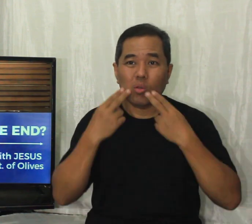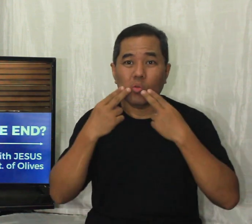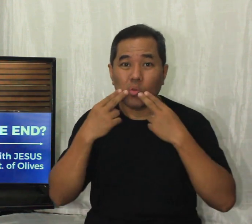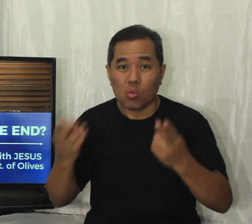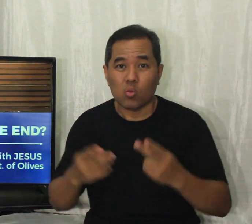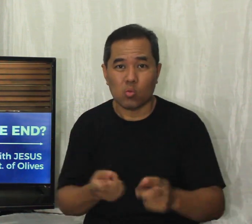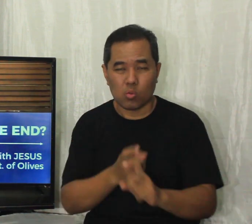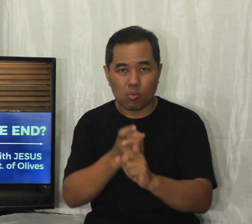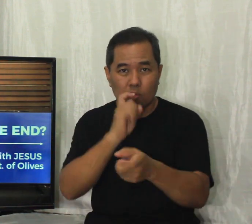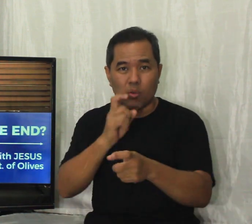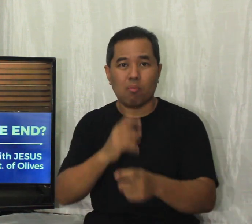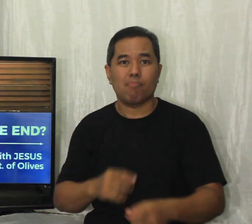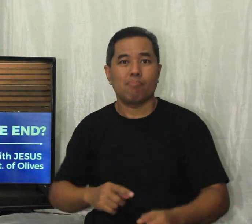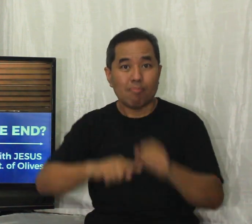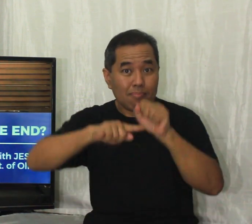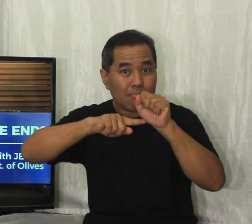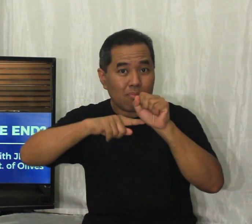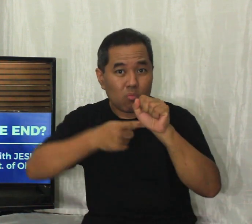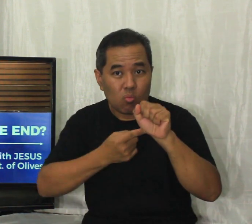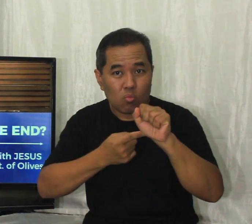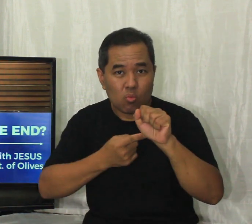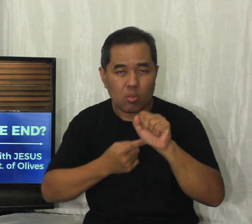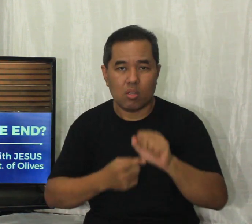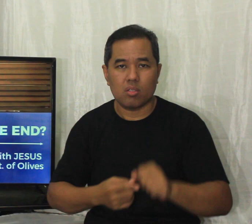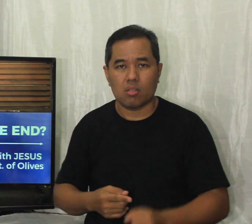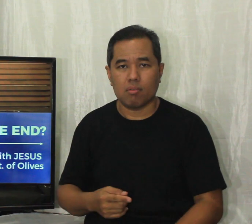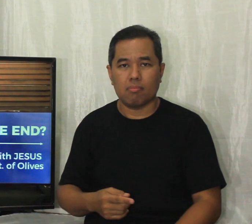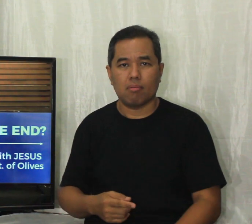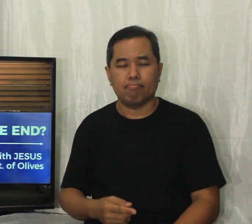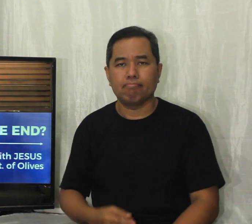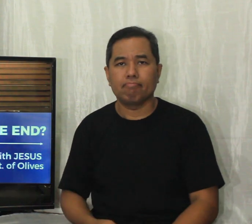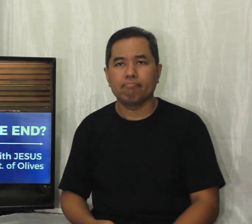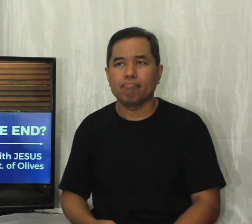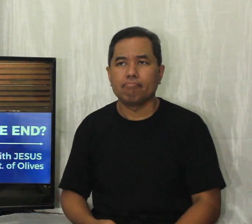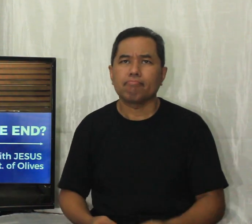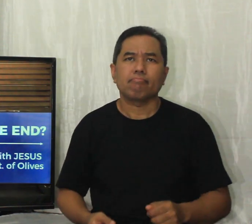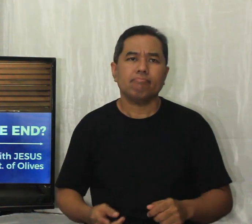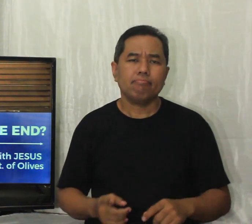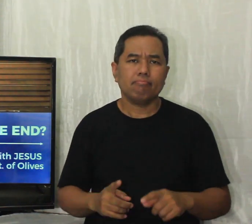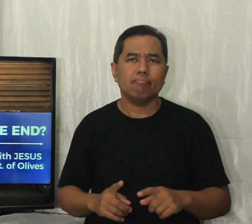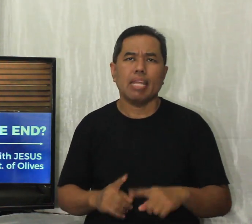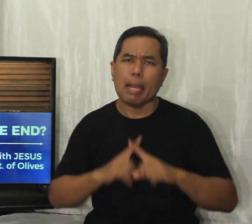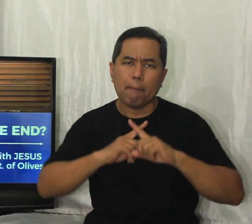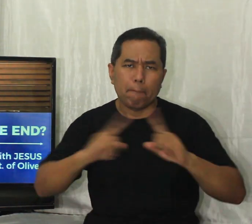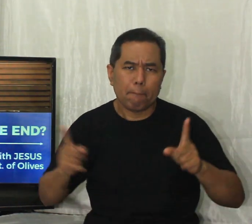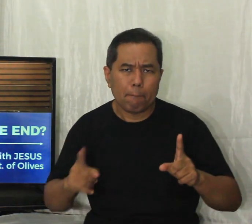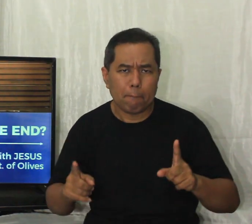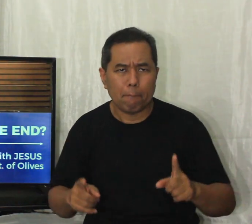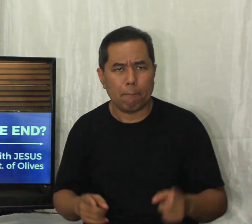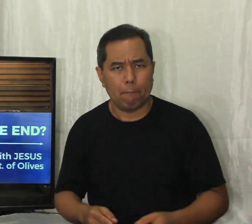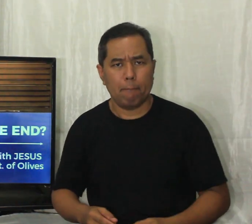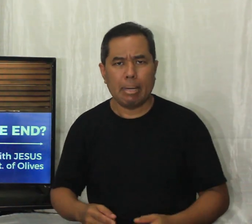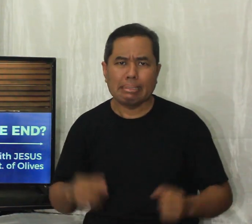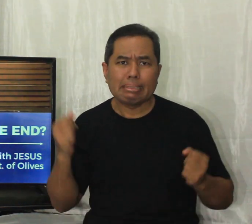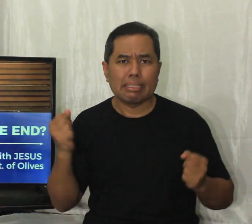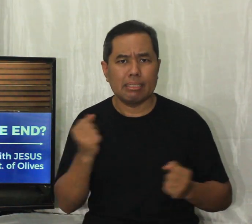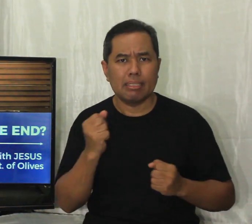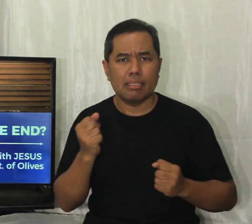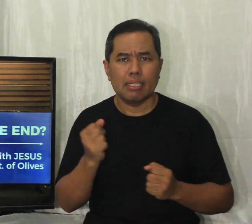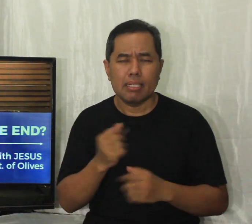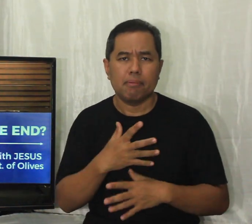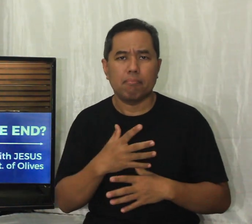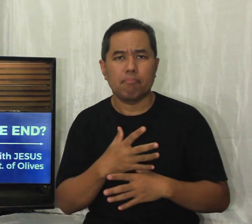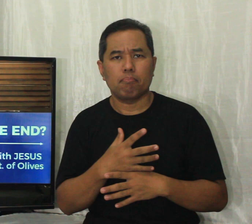this, when we were informed, we knew what to do. Somehow, the fears, the anxiety was assailed. There was